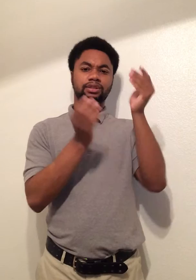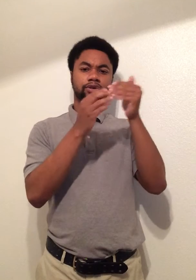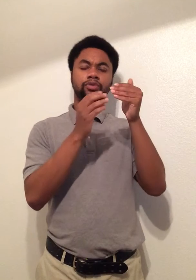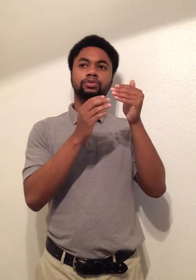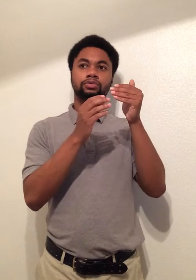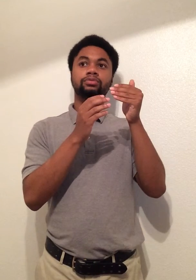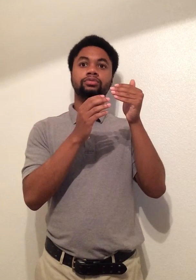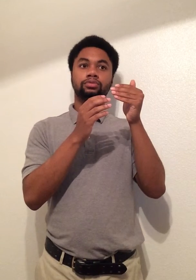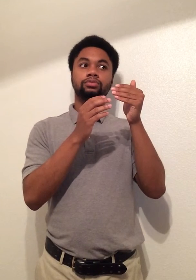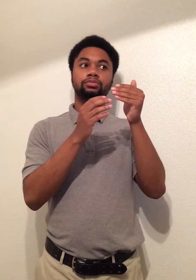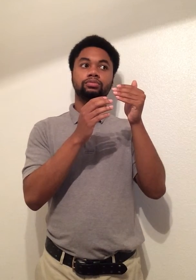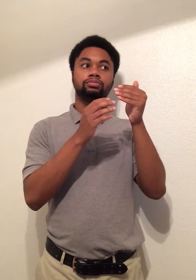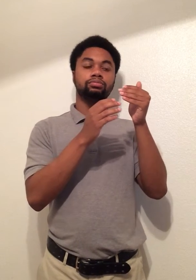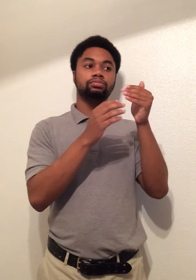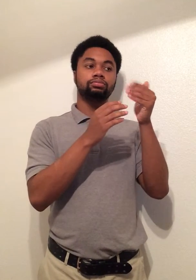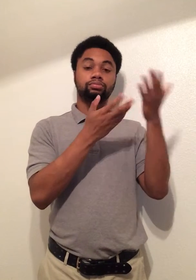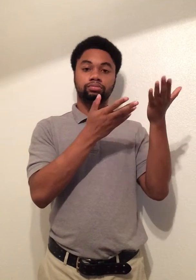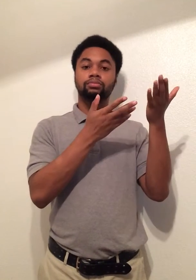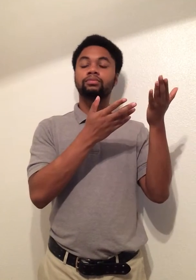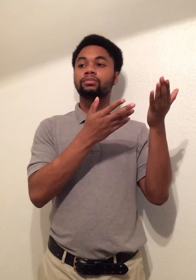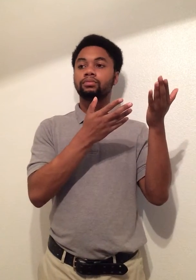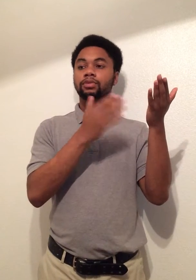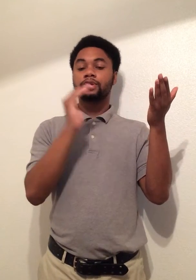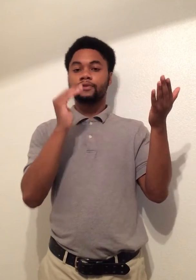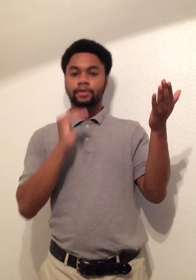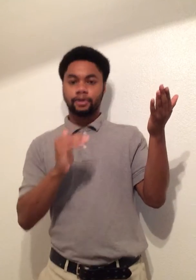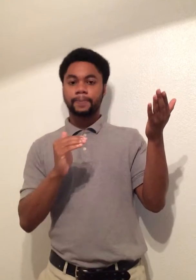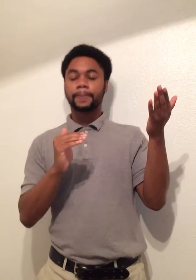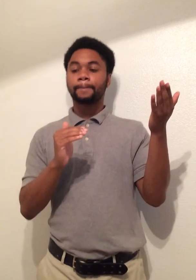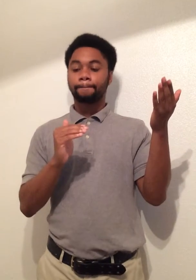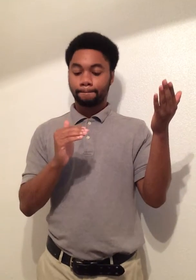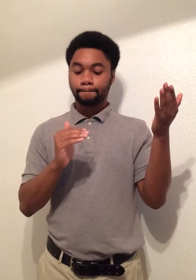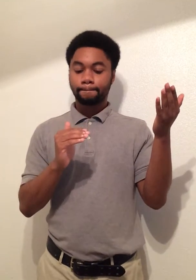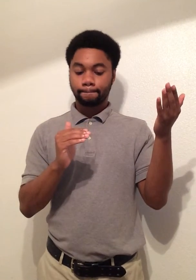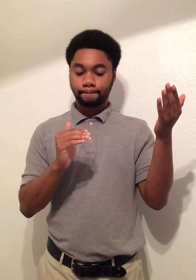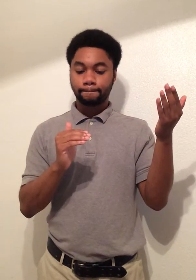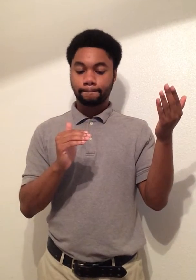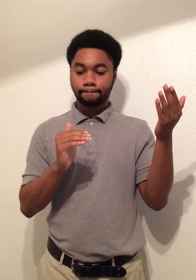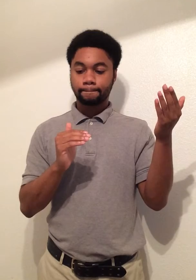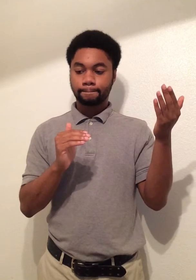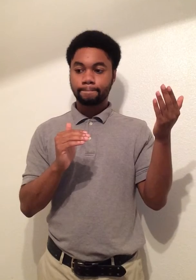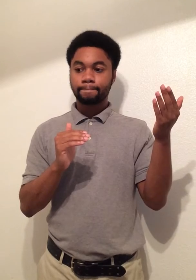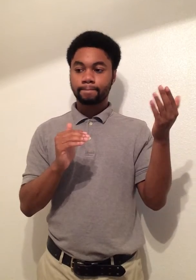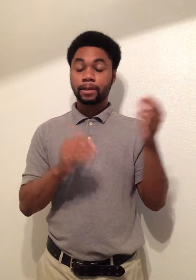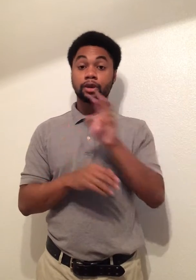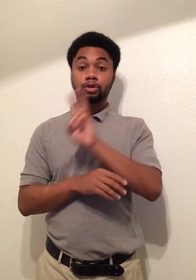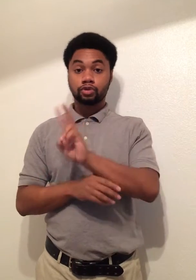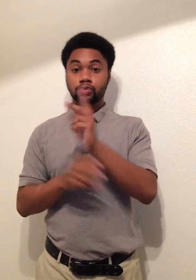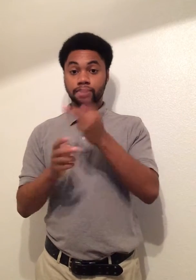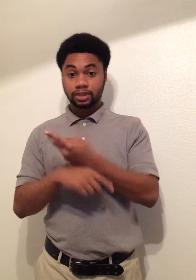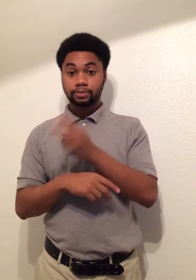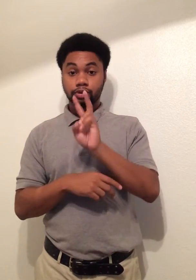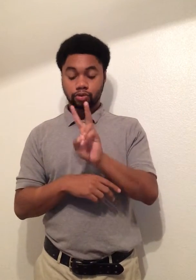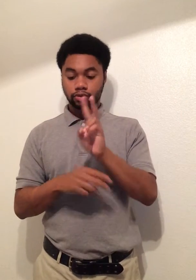Over? No. There's a problem. Several of you did that. 2 times 2 is